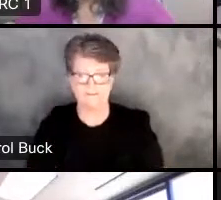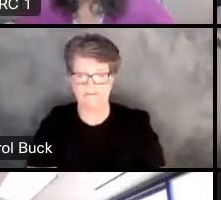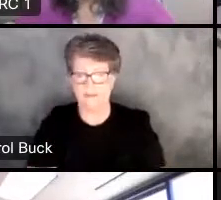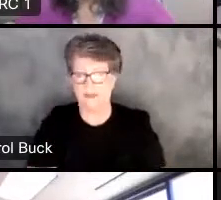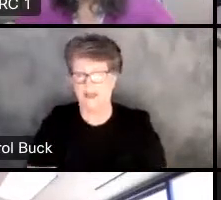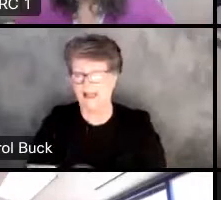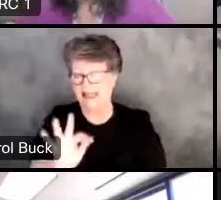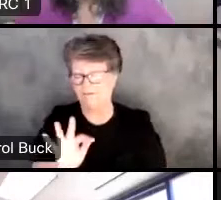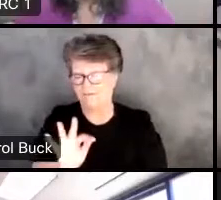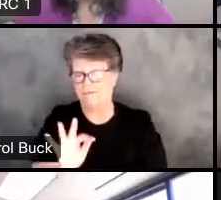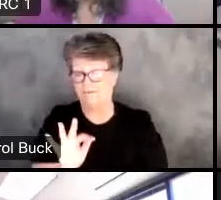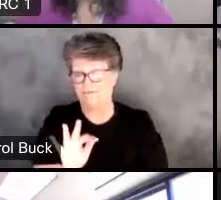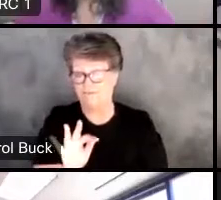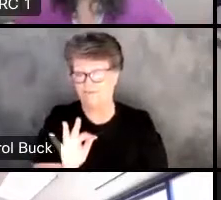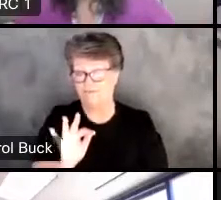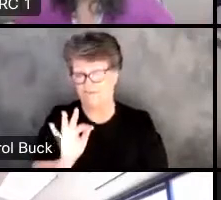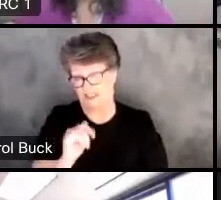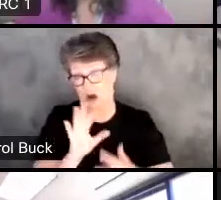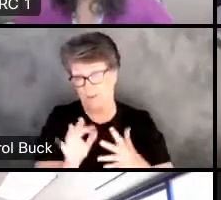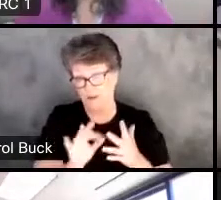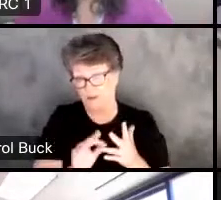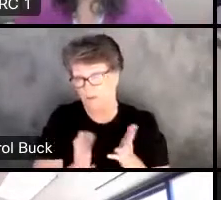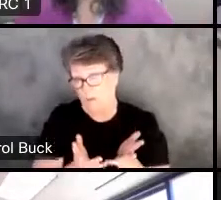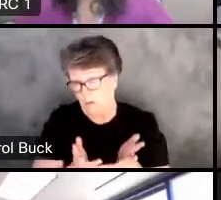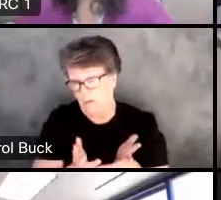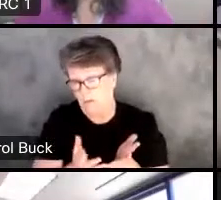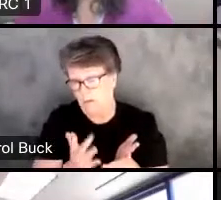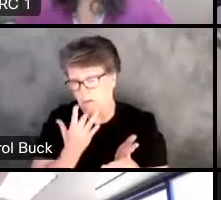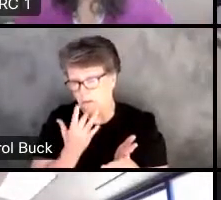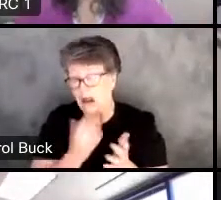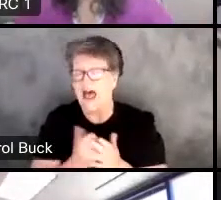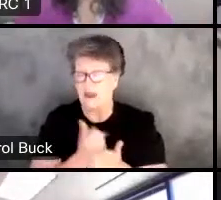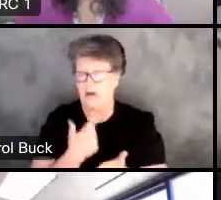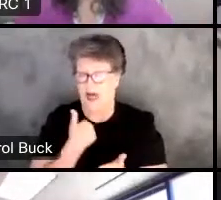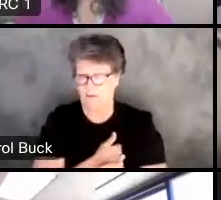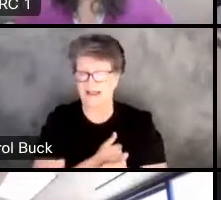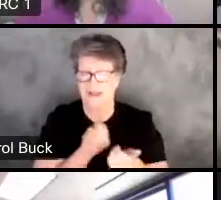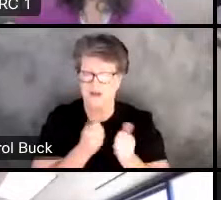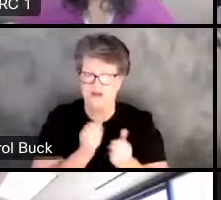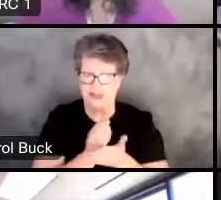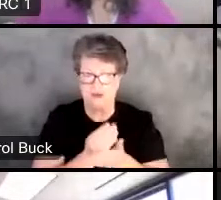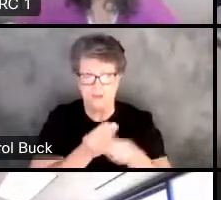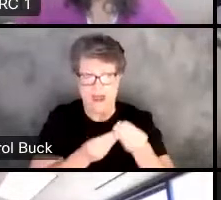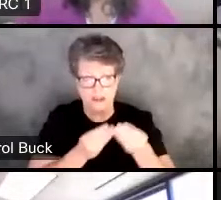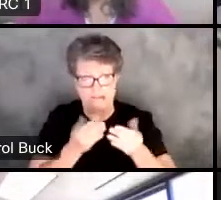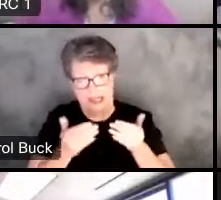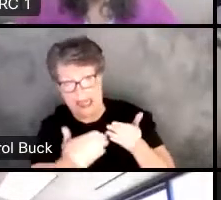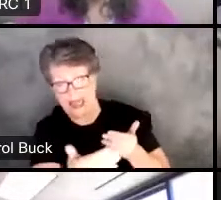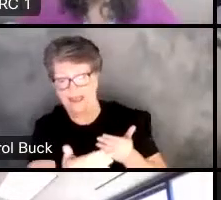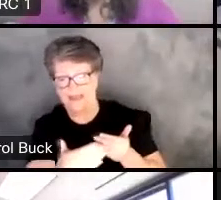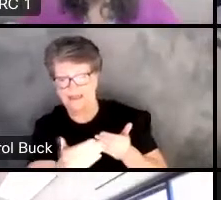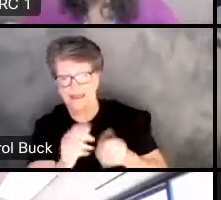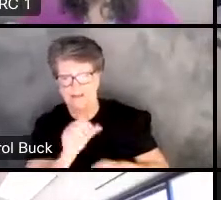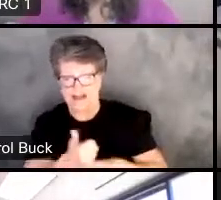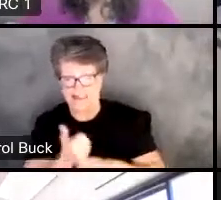if that direction is an option, I think that that would help those of us who are trying to budget ahead based on